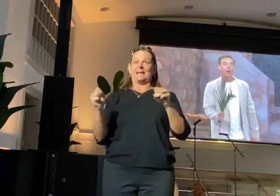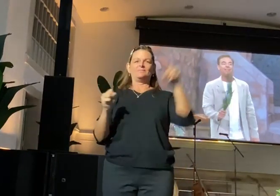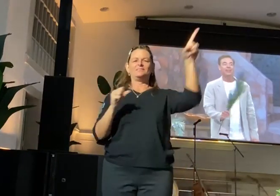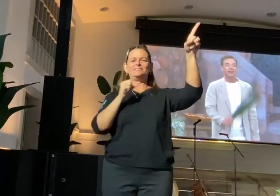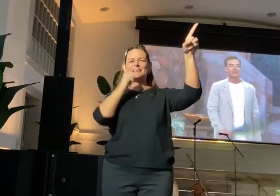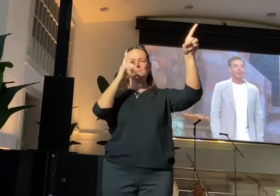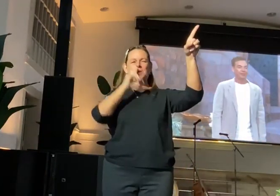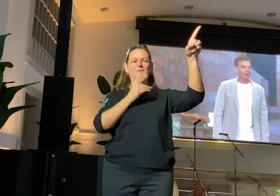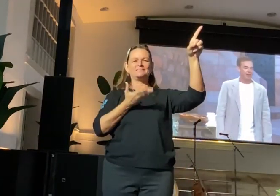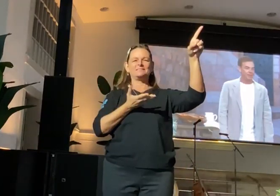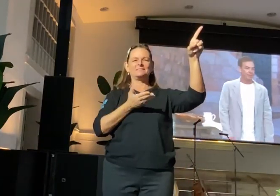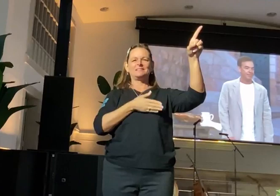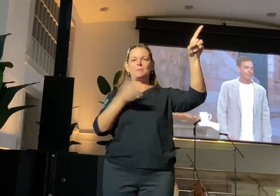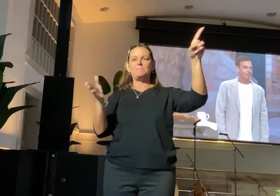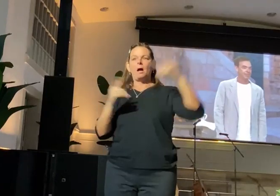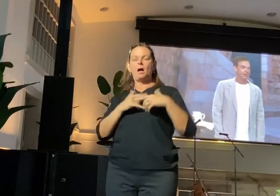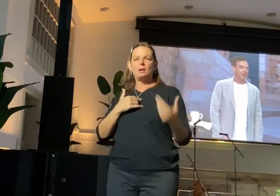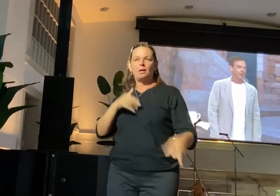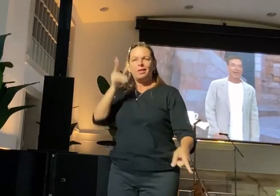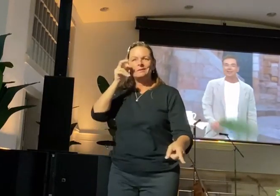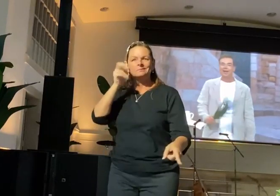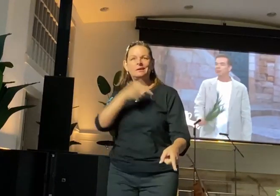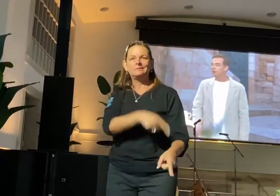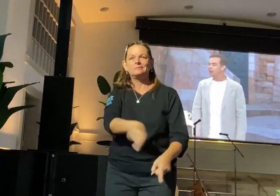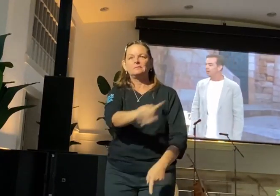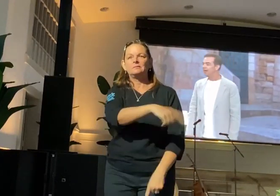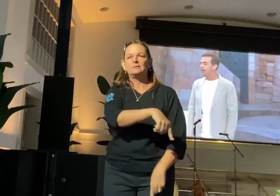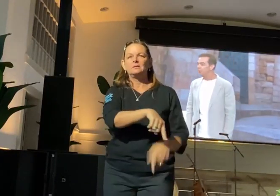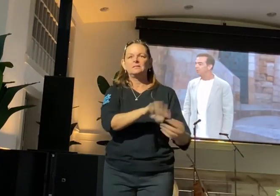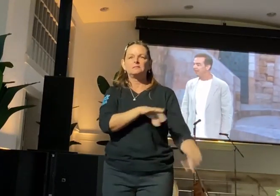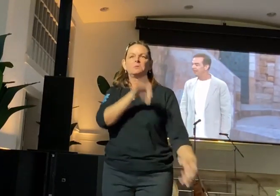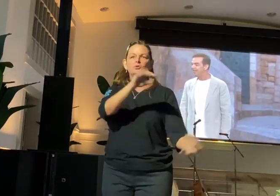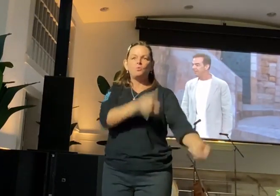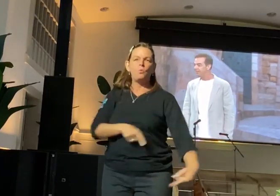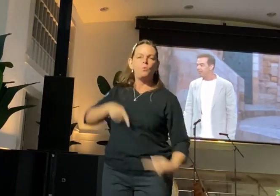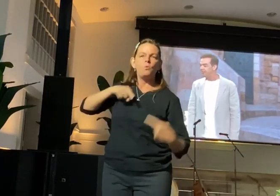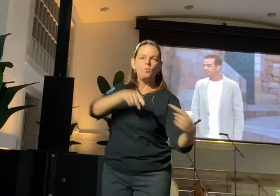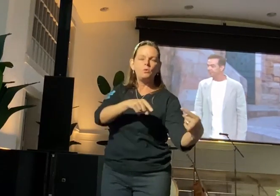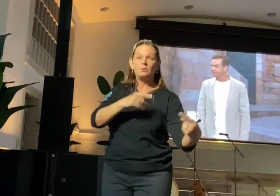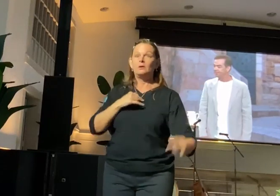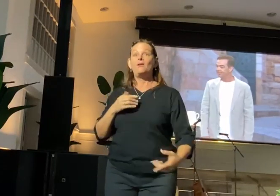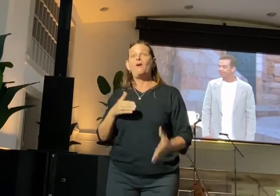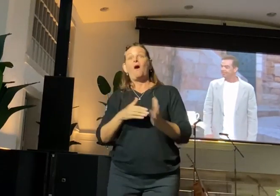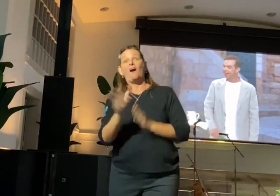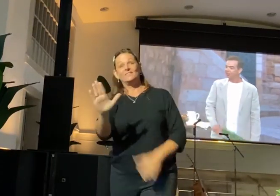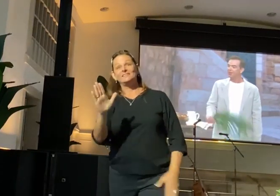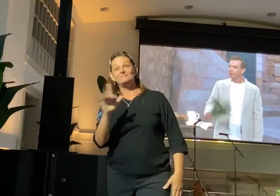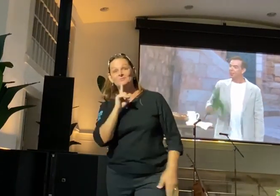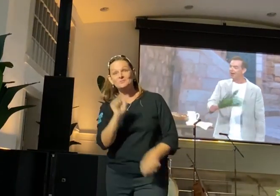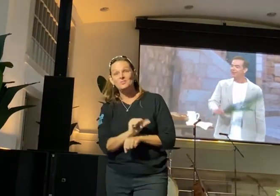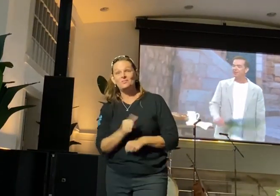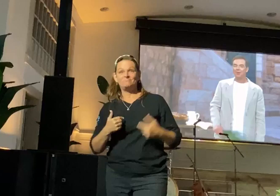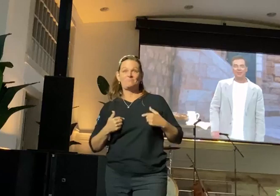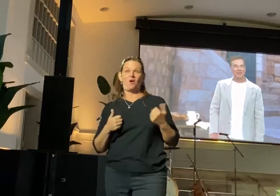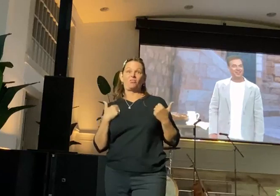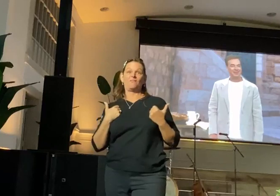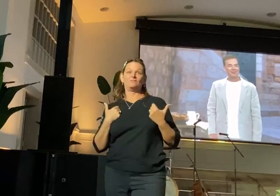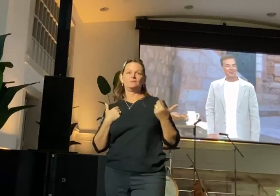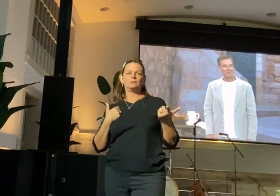just didn't know what they needed saving. A lot of times we don't realize what we need saving from. Come suddenly